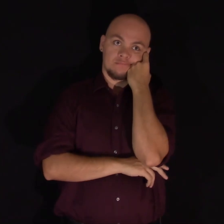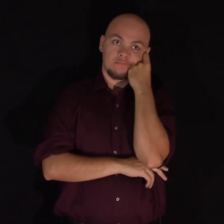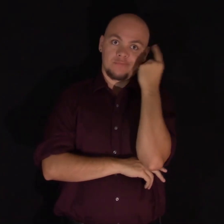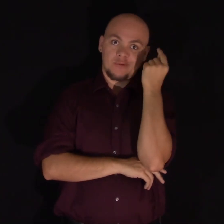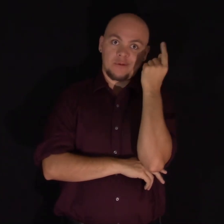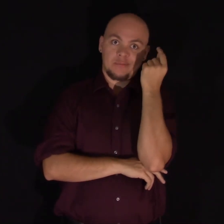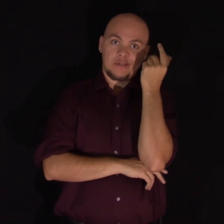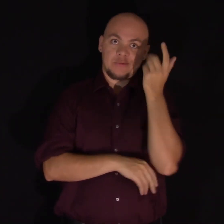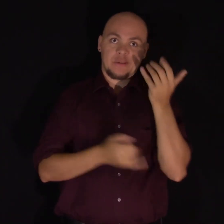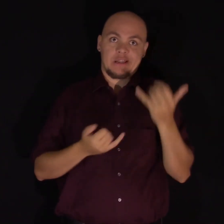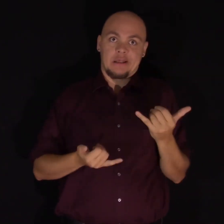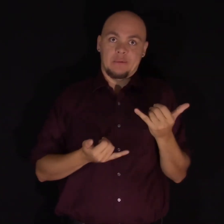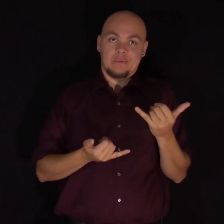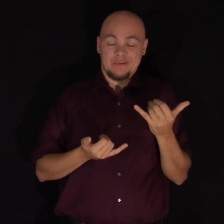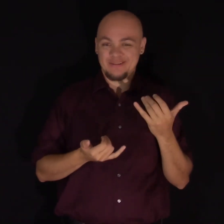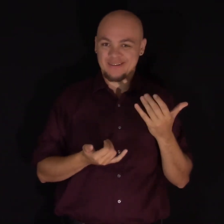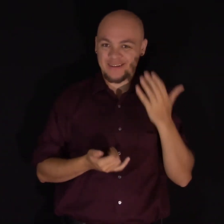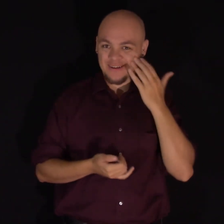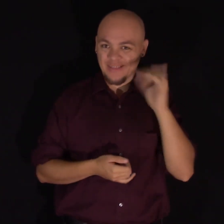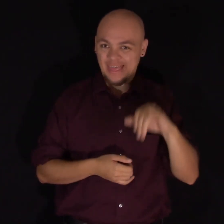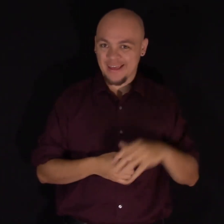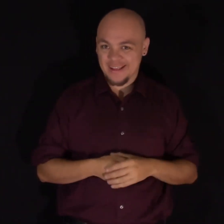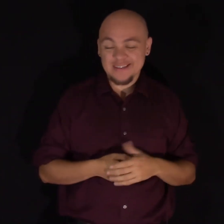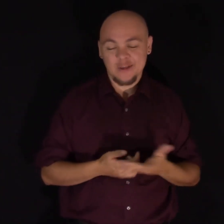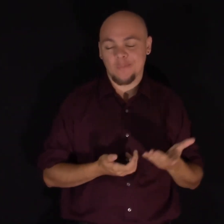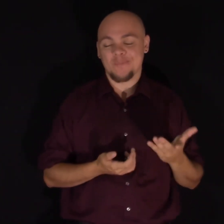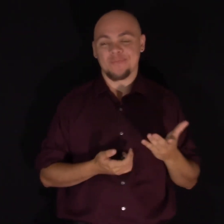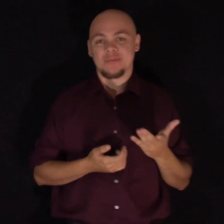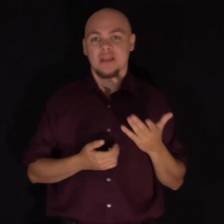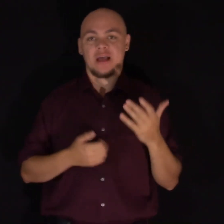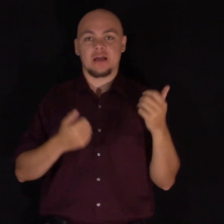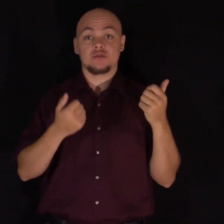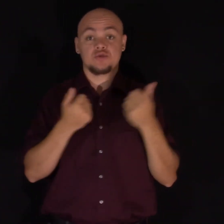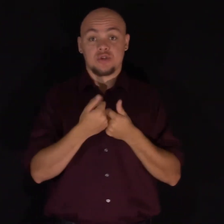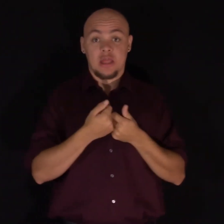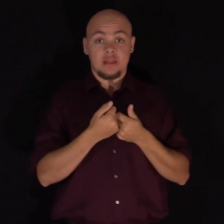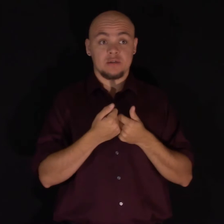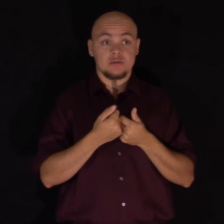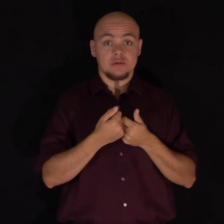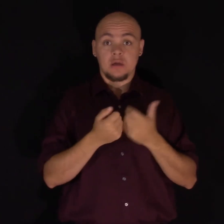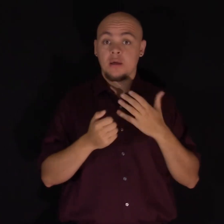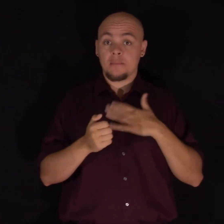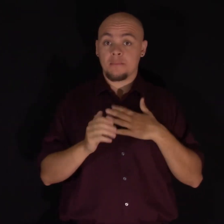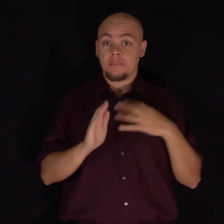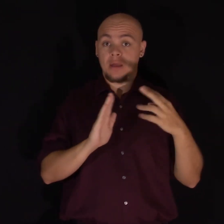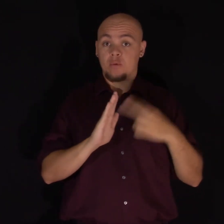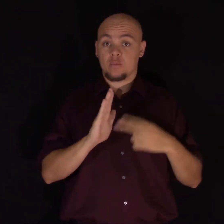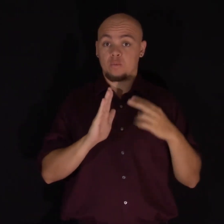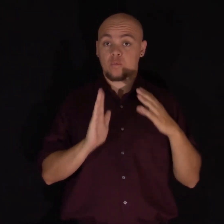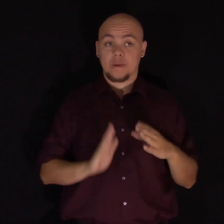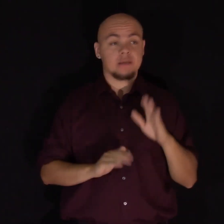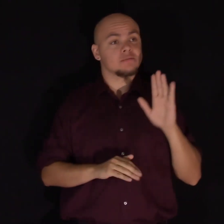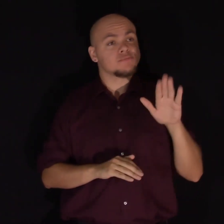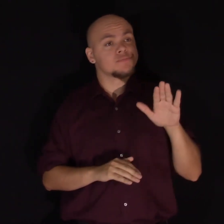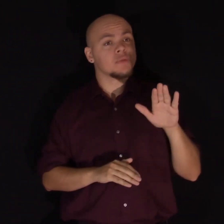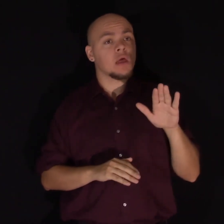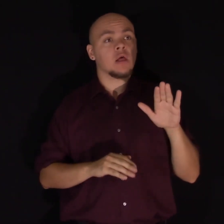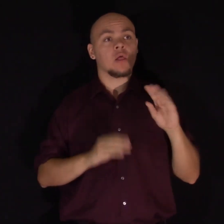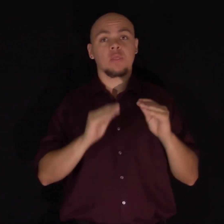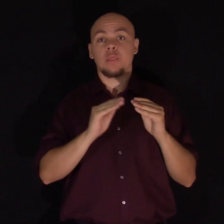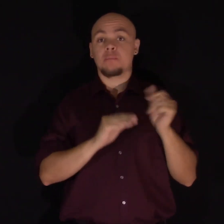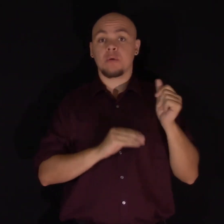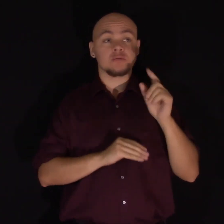doing now? So I put out a call to the readers of my website and I asked them, what is the most